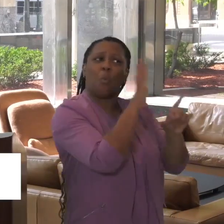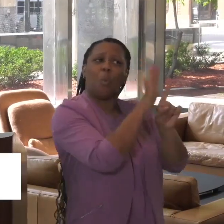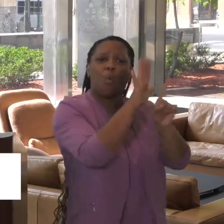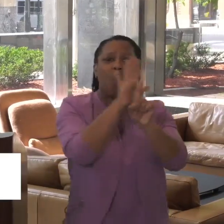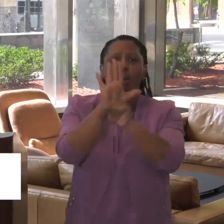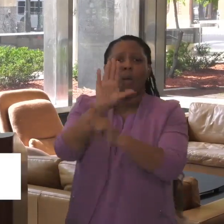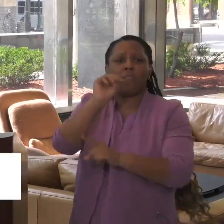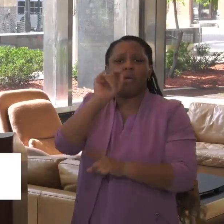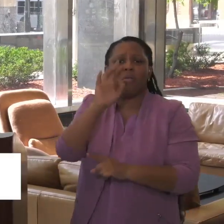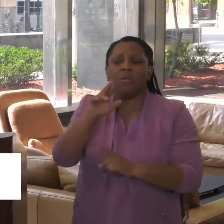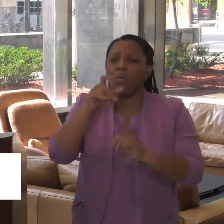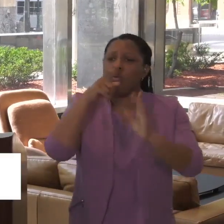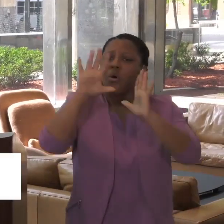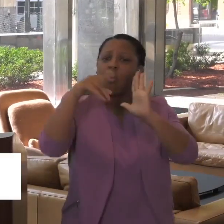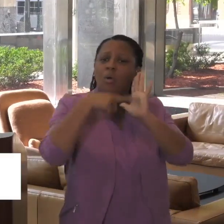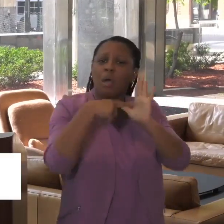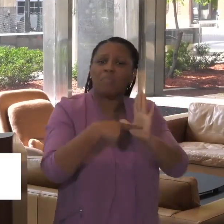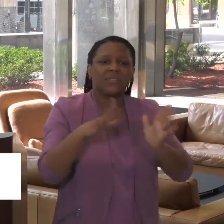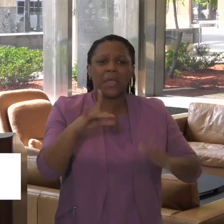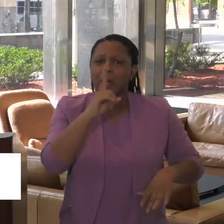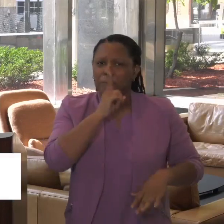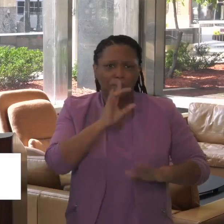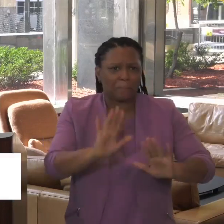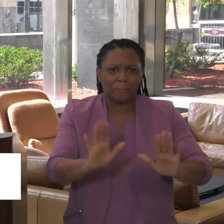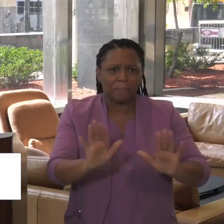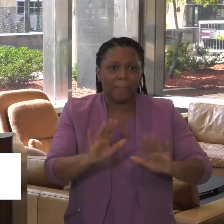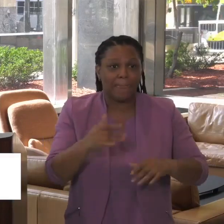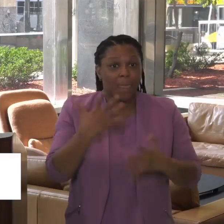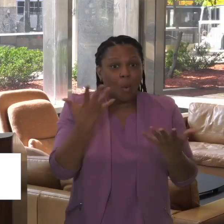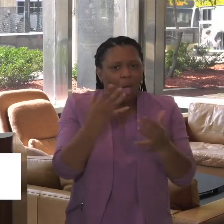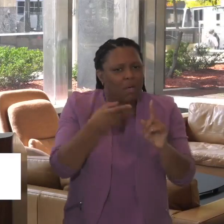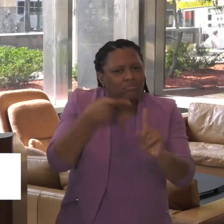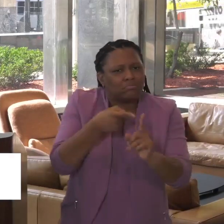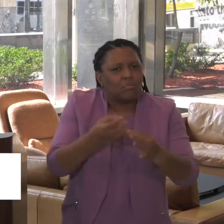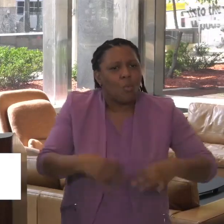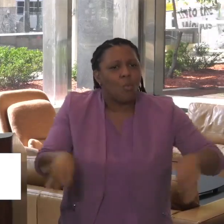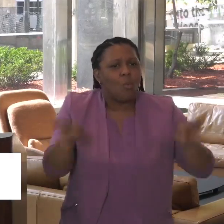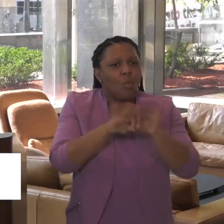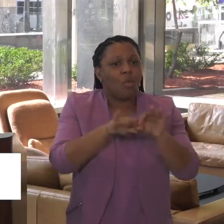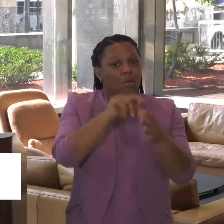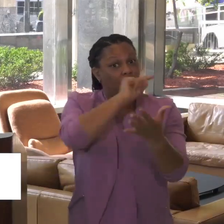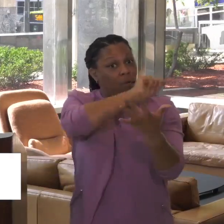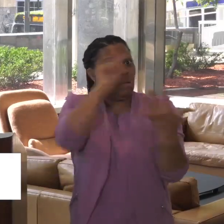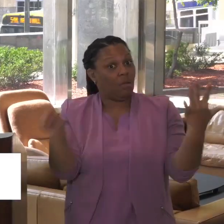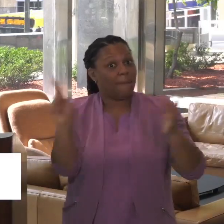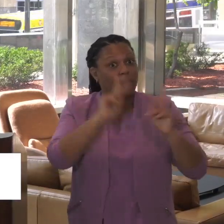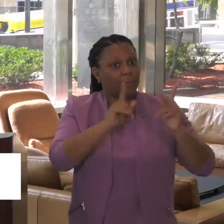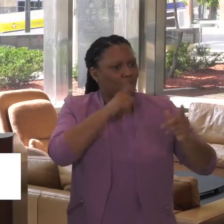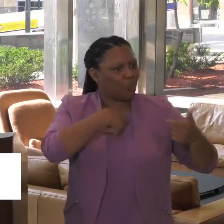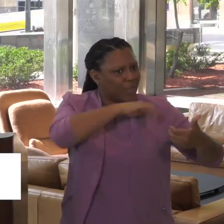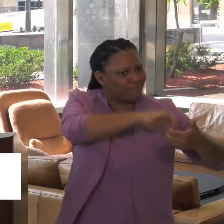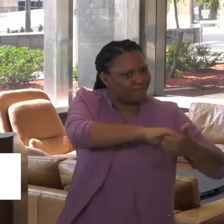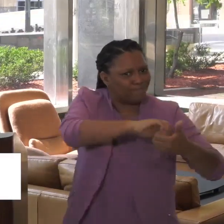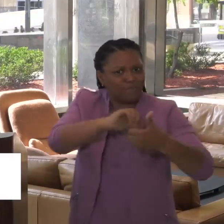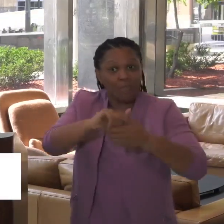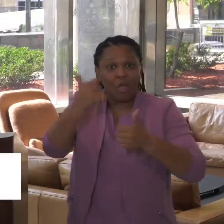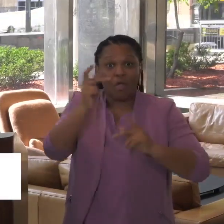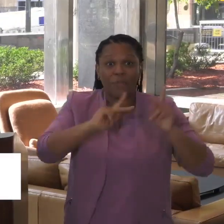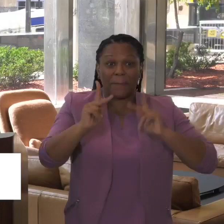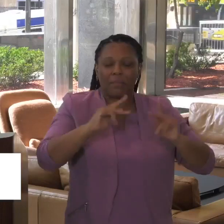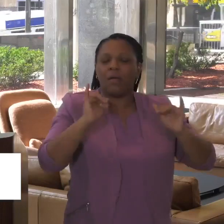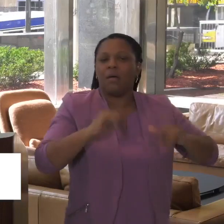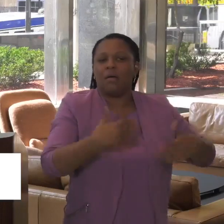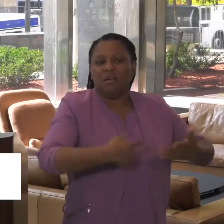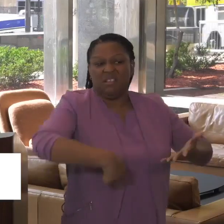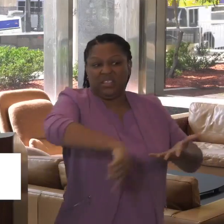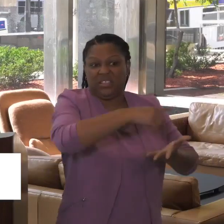county commissioner is how your mayor, your congress member, and your county commissioner are working together on your behalf. And so today